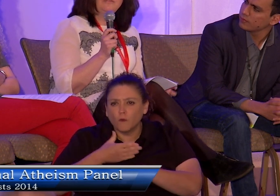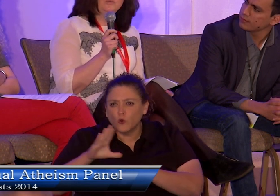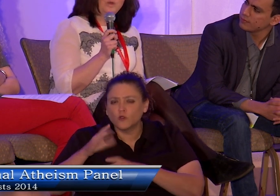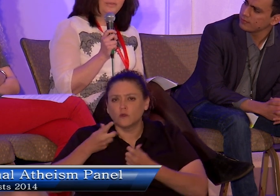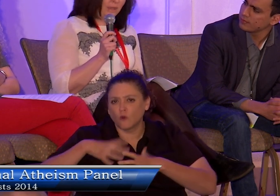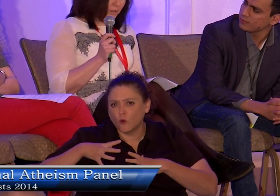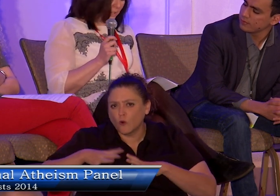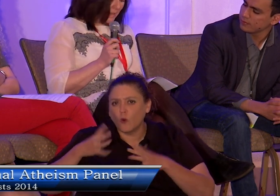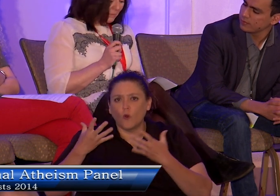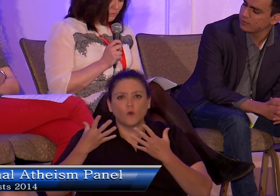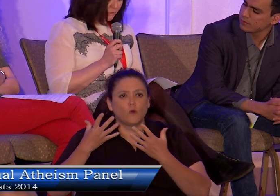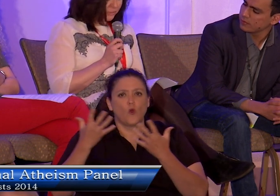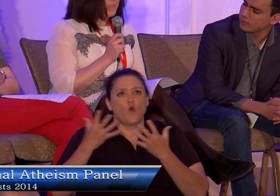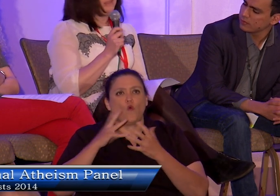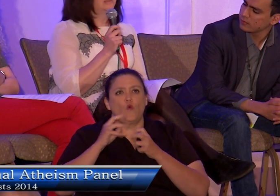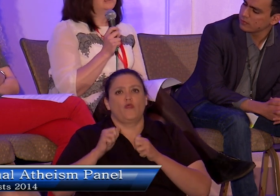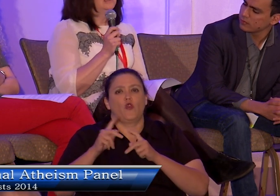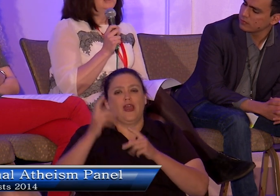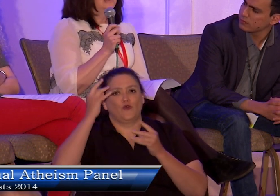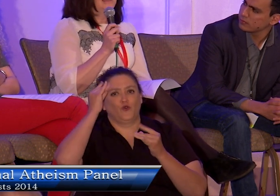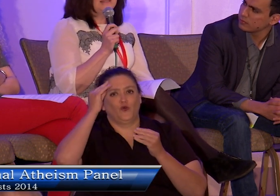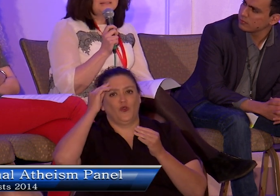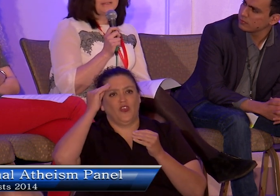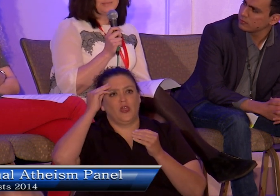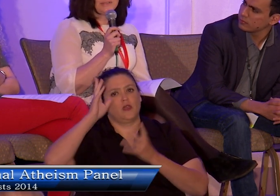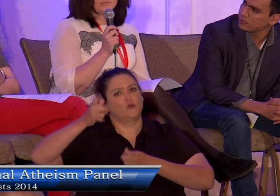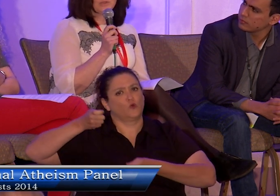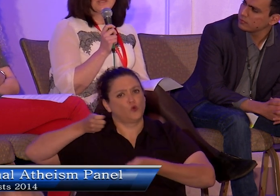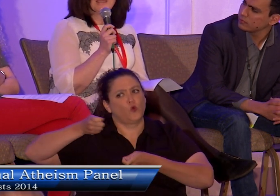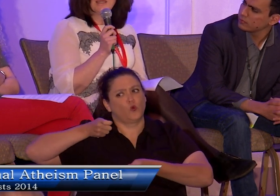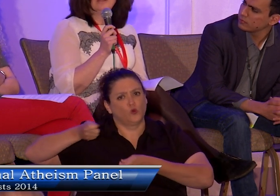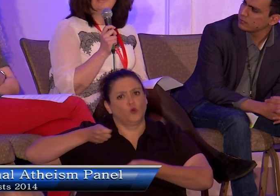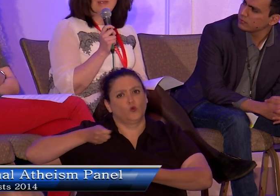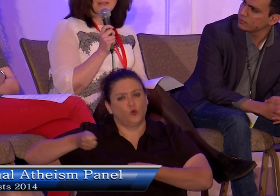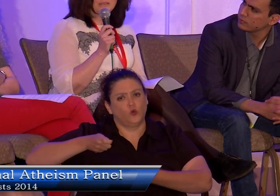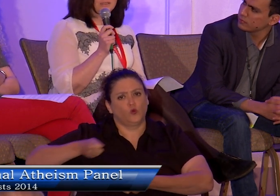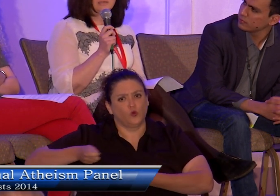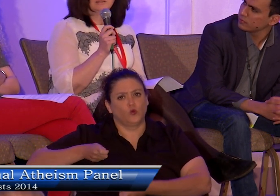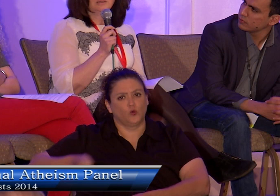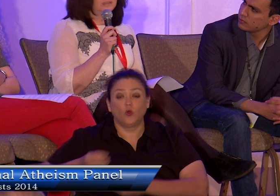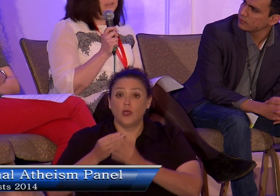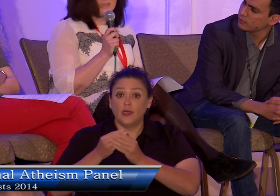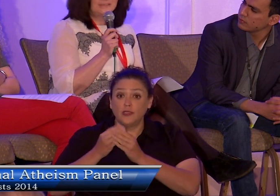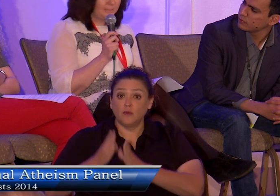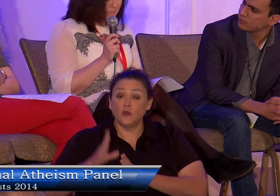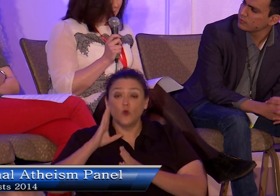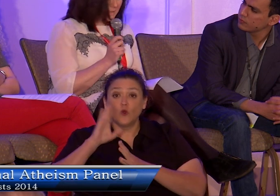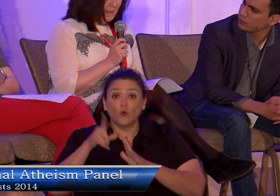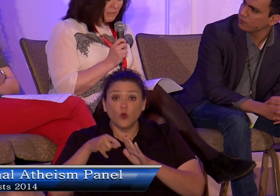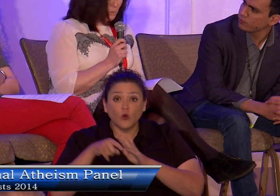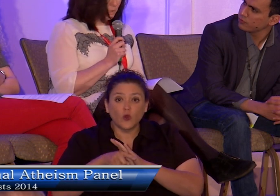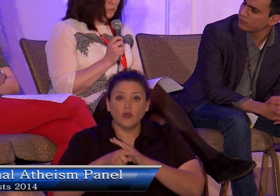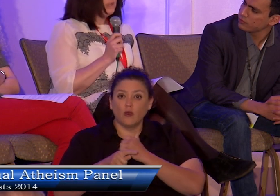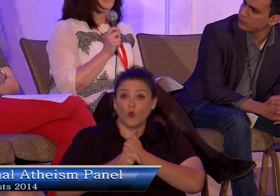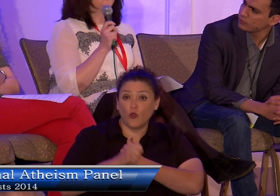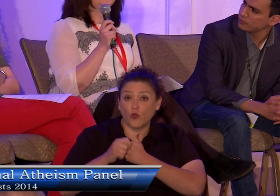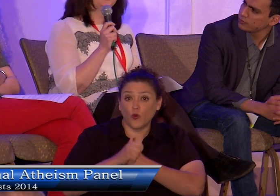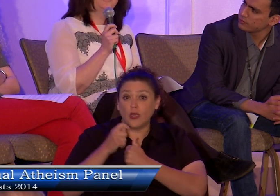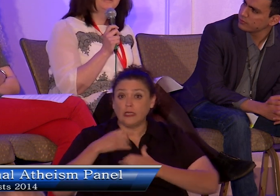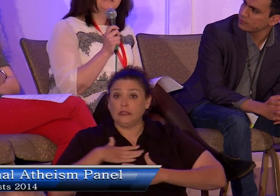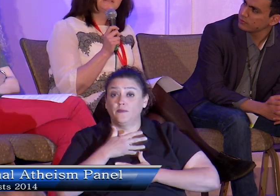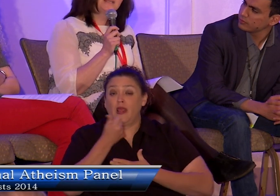and even what they are allowed to think. And Islamists will kill, threaten, intimidate anyone